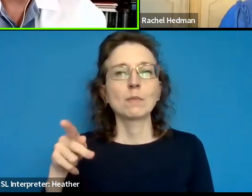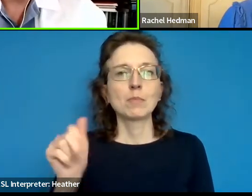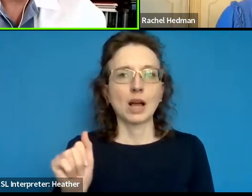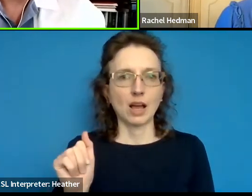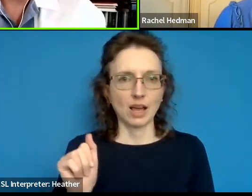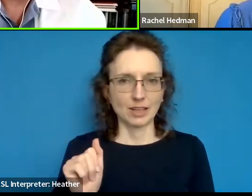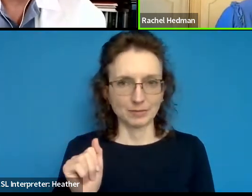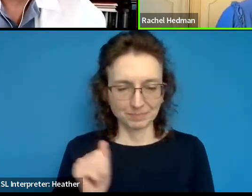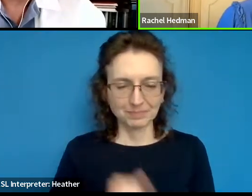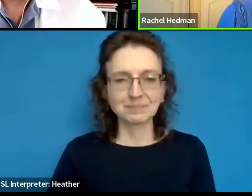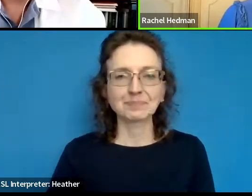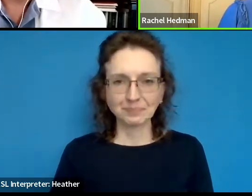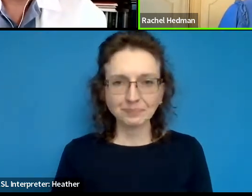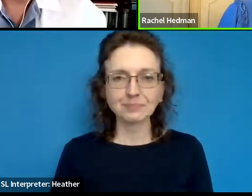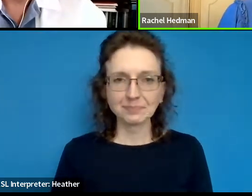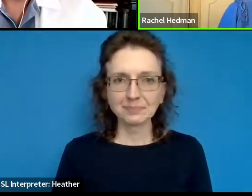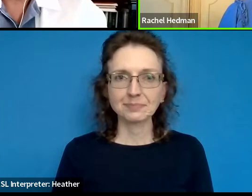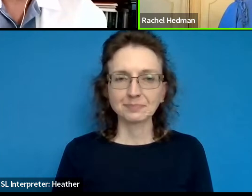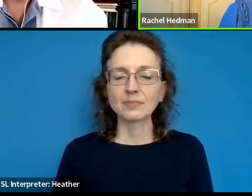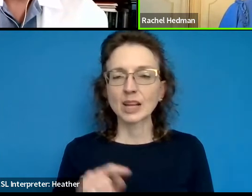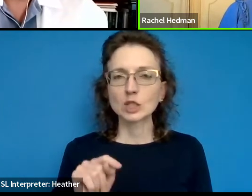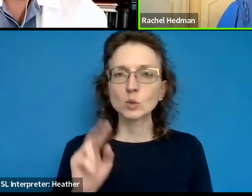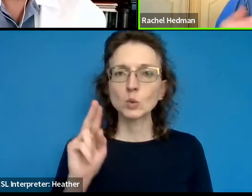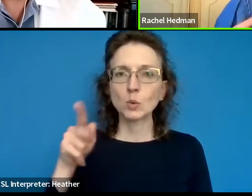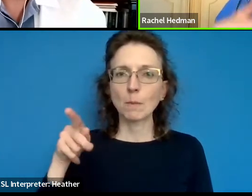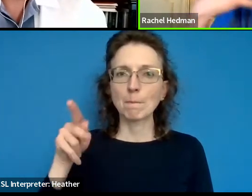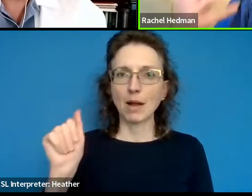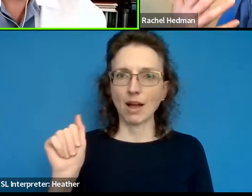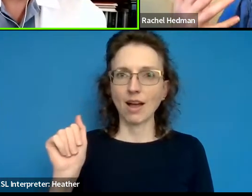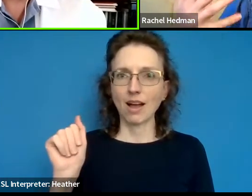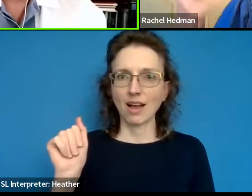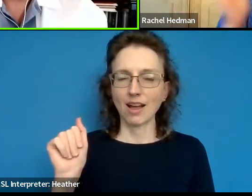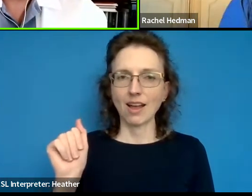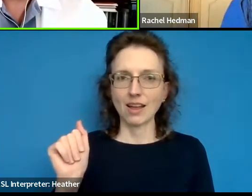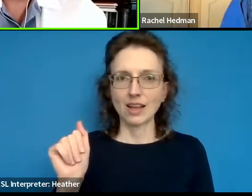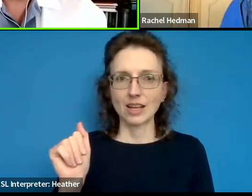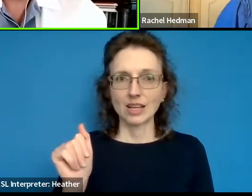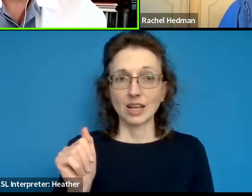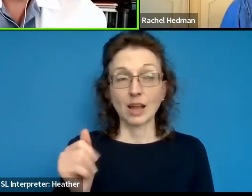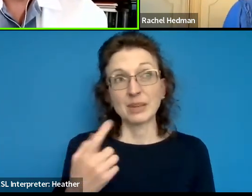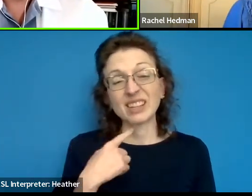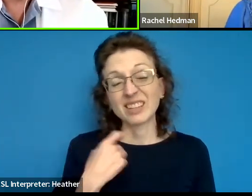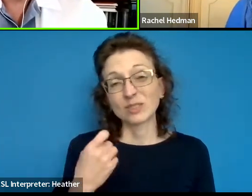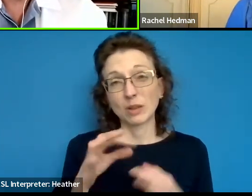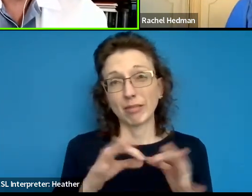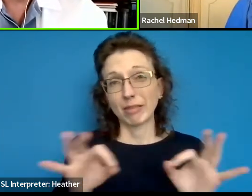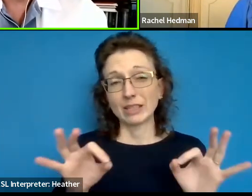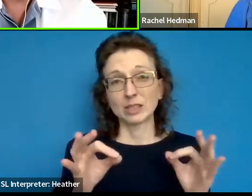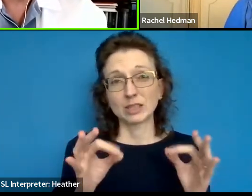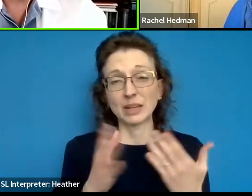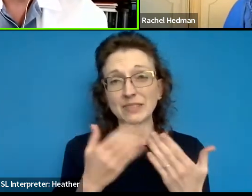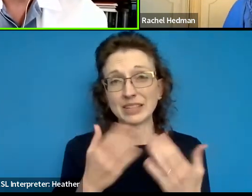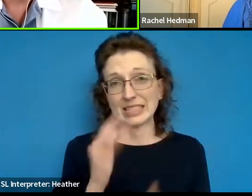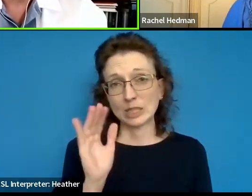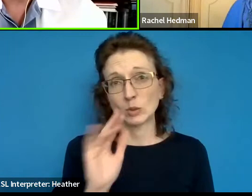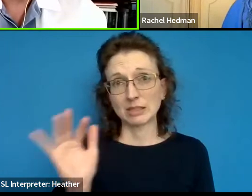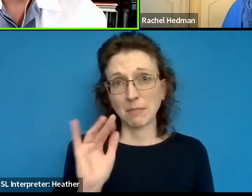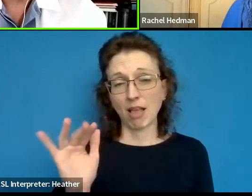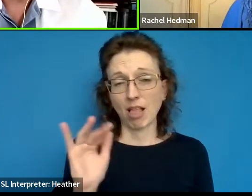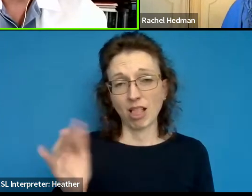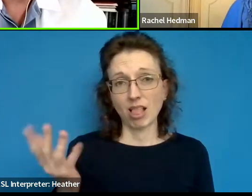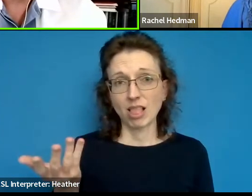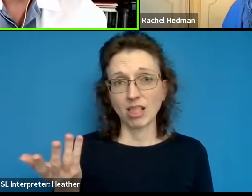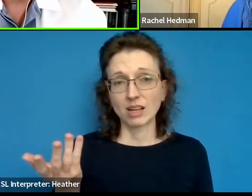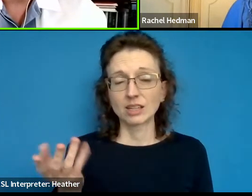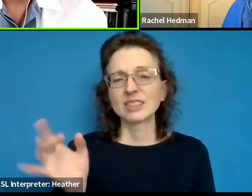in Peter. A. Tupa. Yeah. Okay. So the actual Tongan language is pretty easy to spell because it's